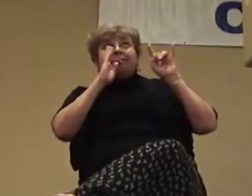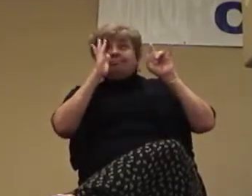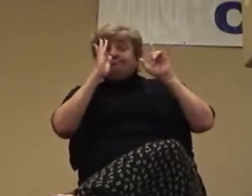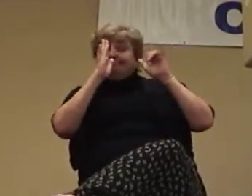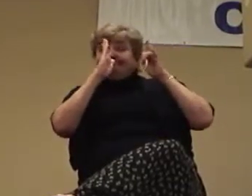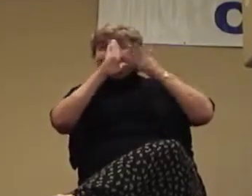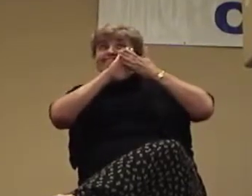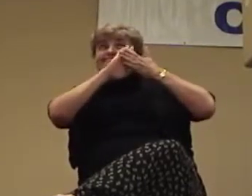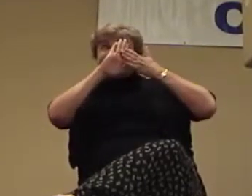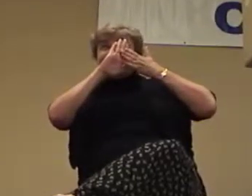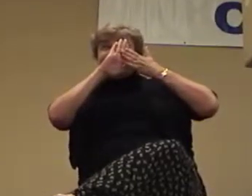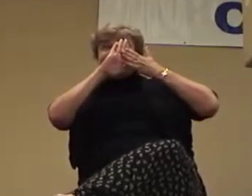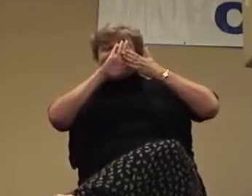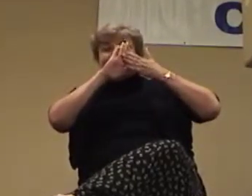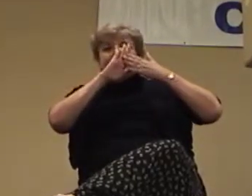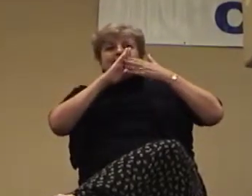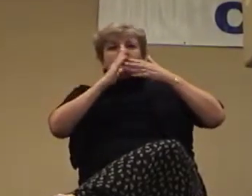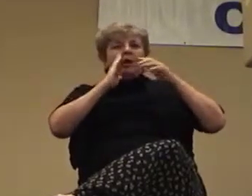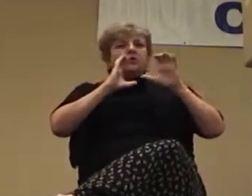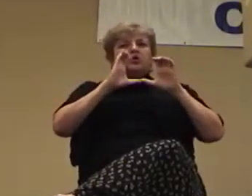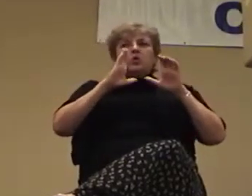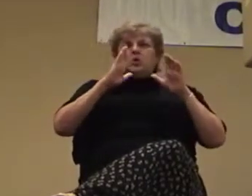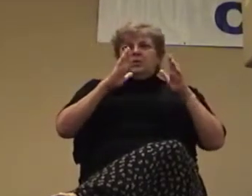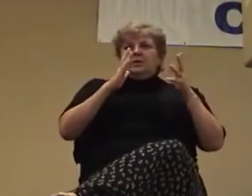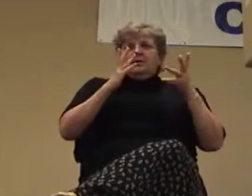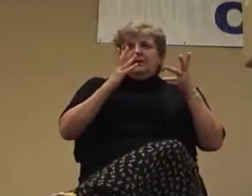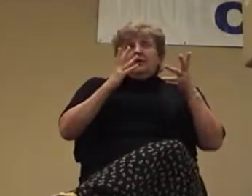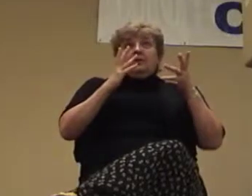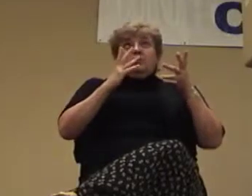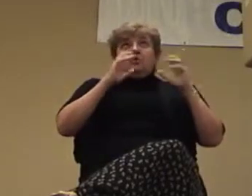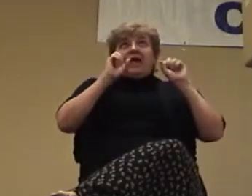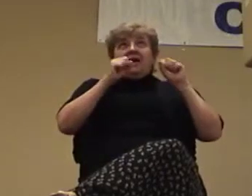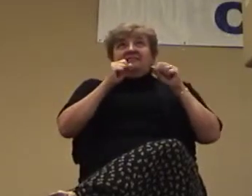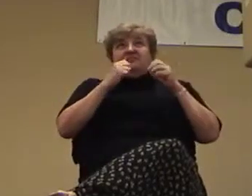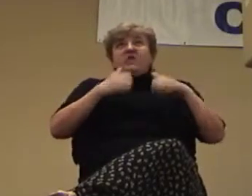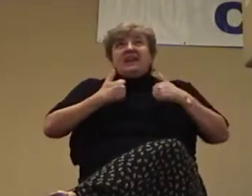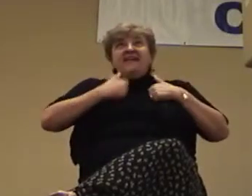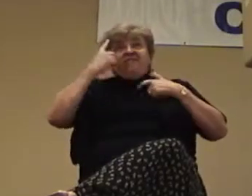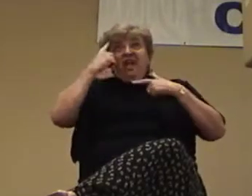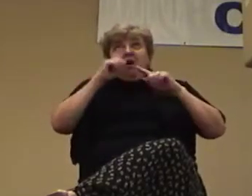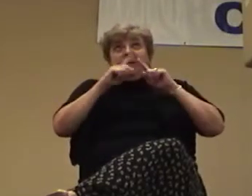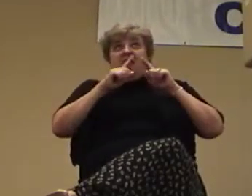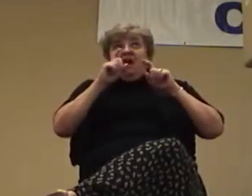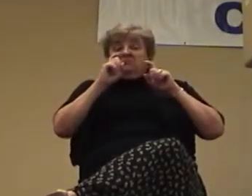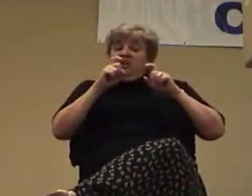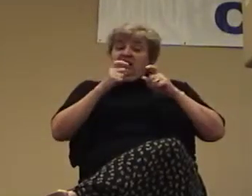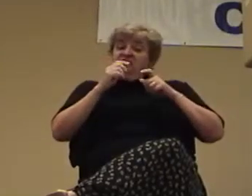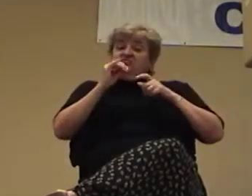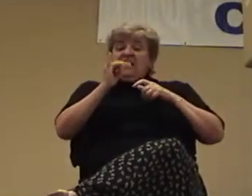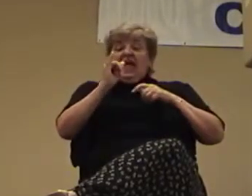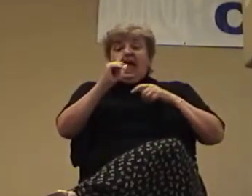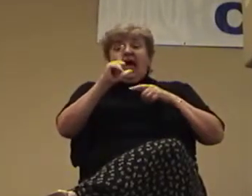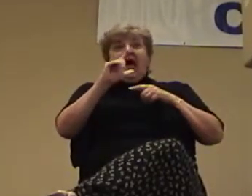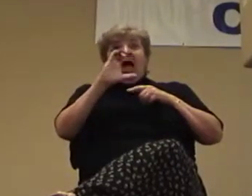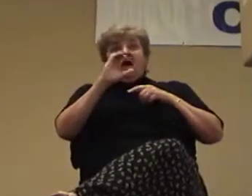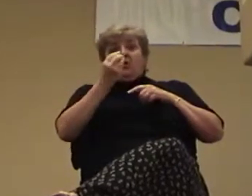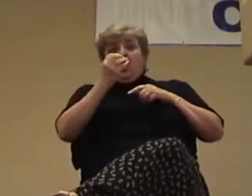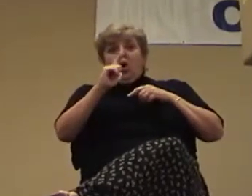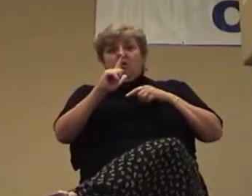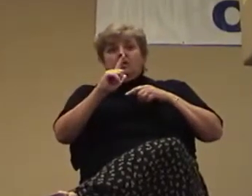about cleanliness. I mean, we can all cohabitate, but don't just be rude and filthy, And so I would drink and do they were doing their thing, and I would just